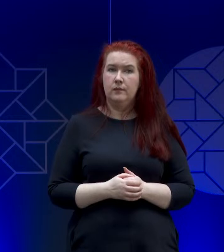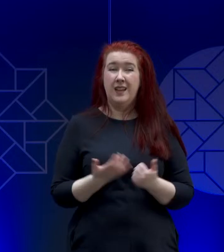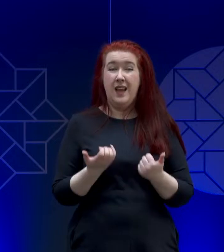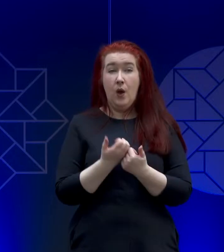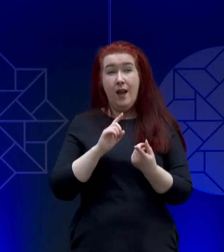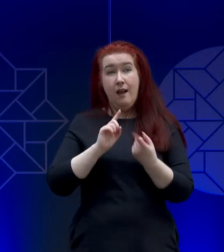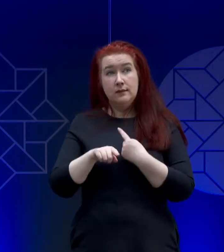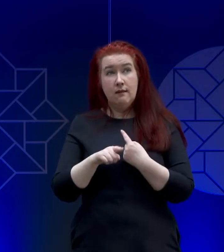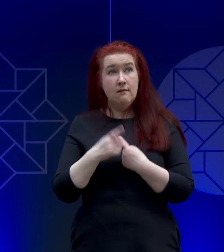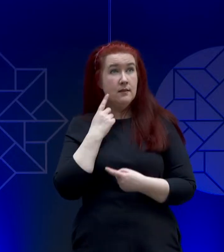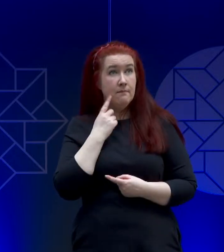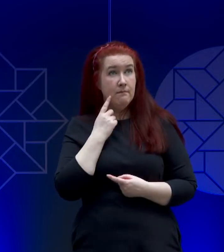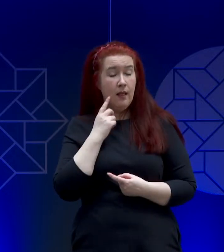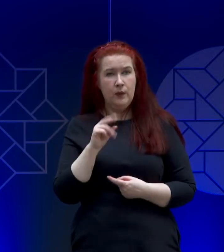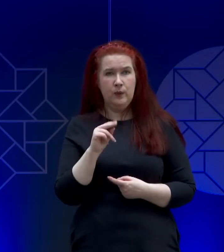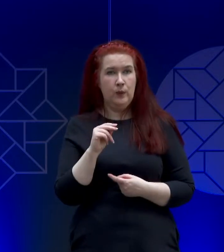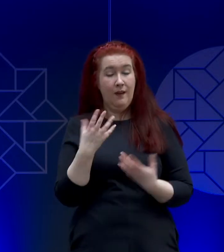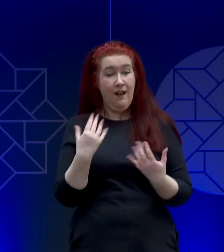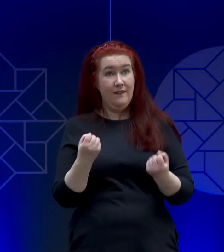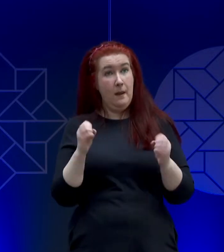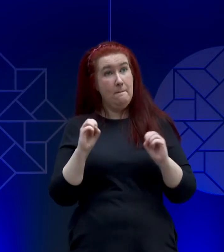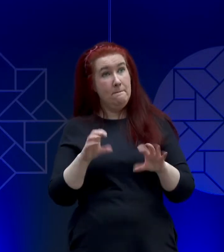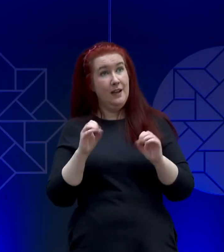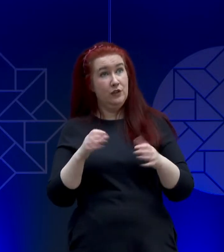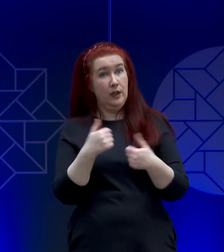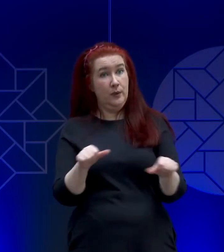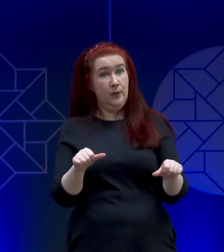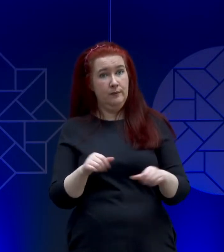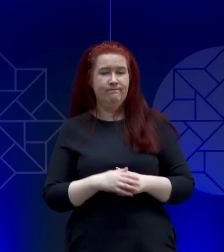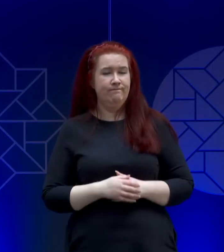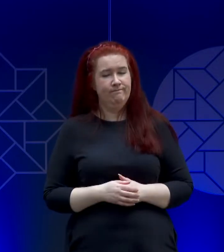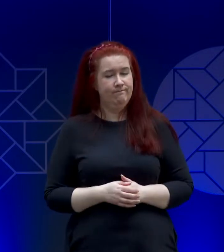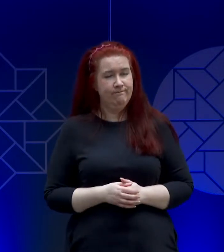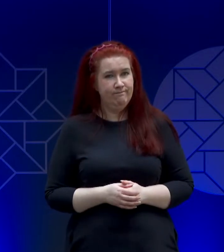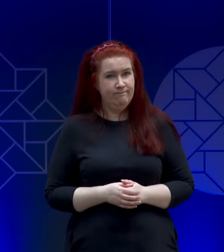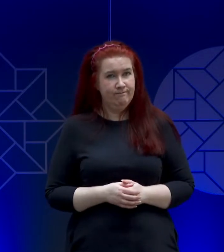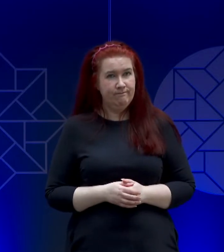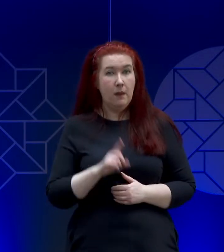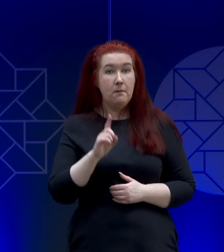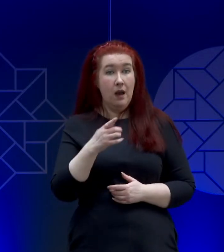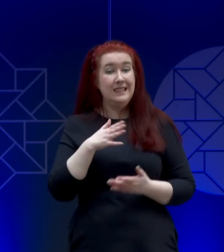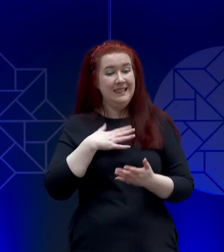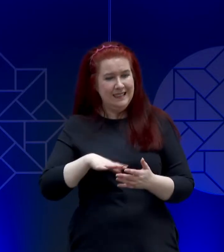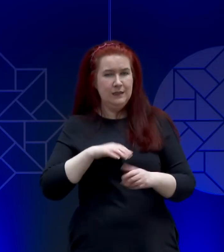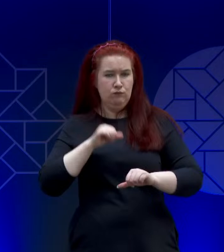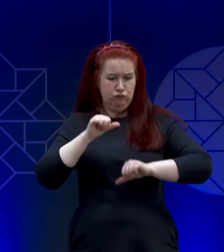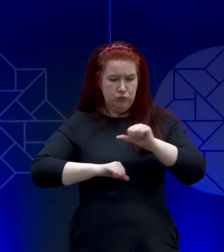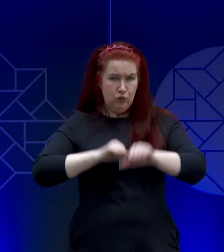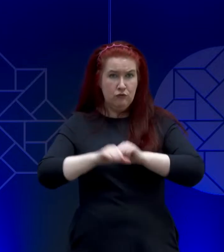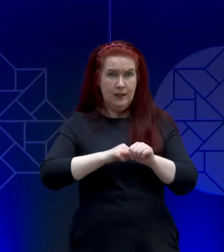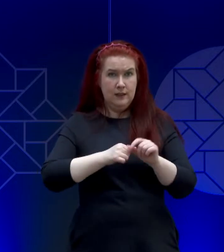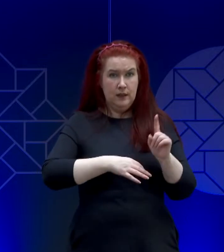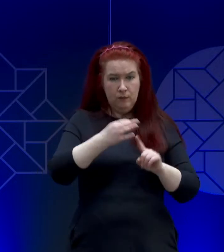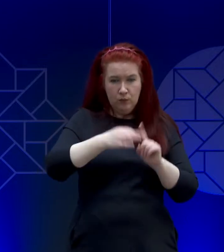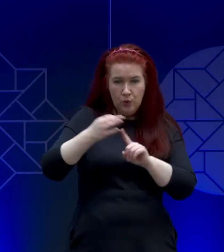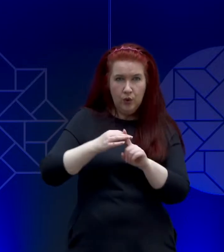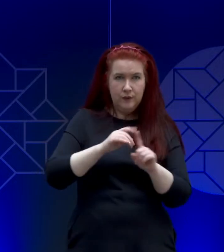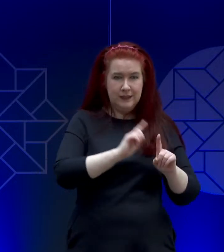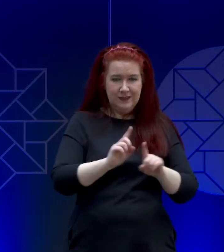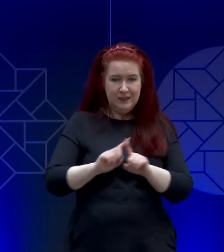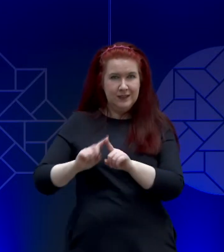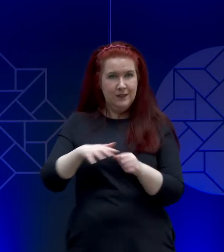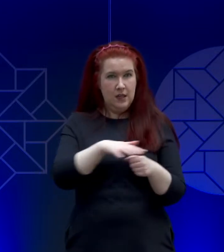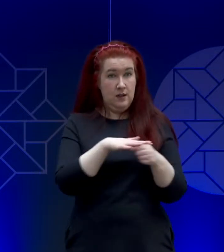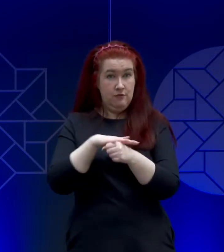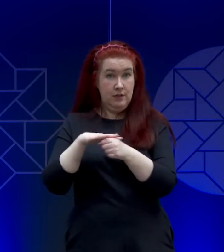simple one. There is no magic bullet. Rather, it involves progress across multiple fronts, a balancing